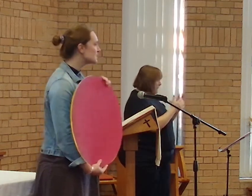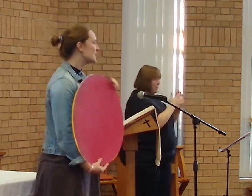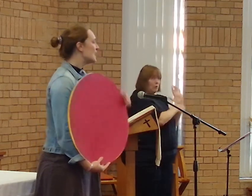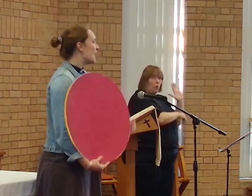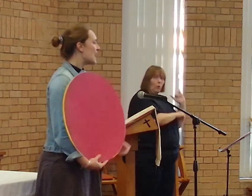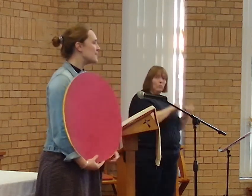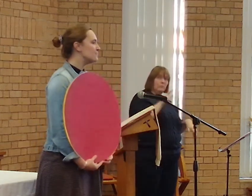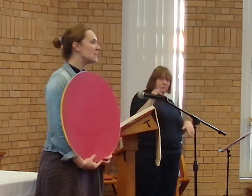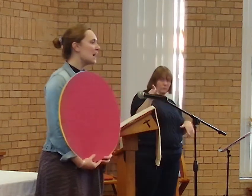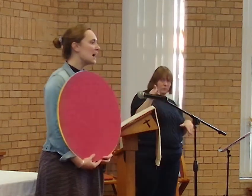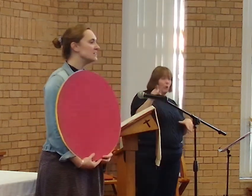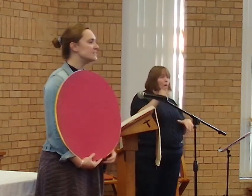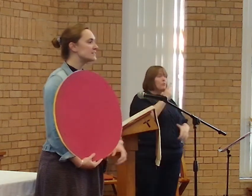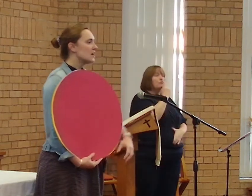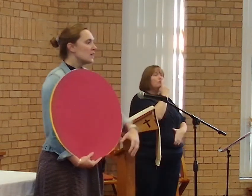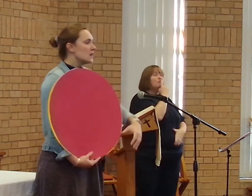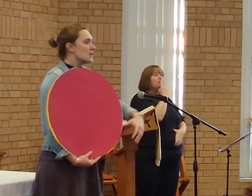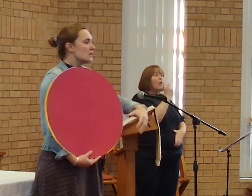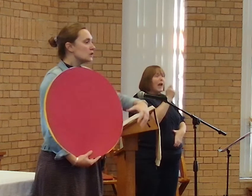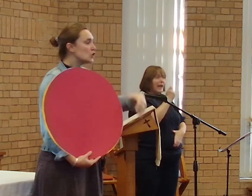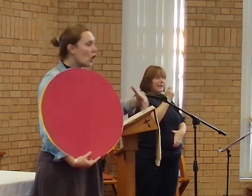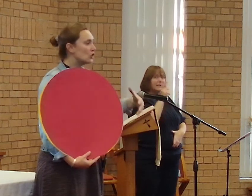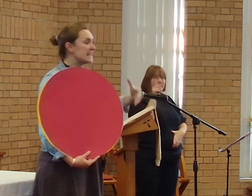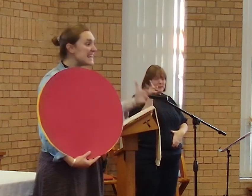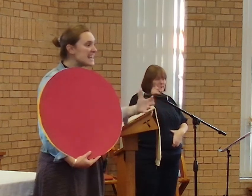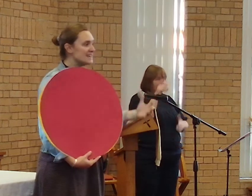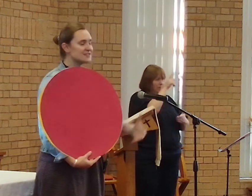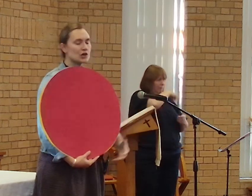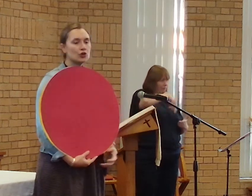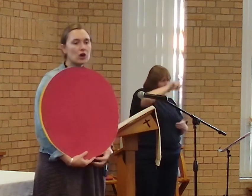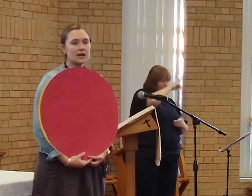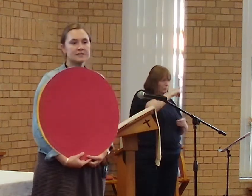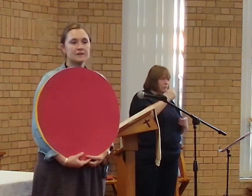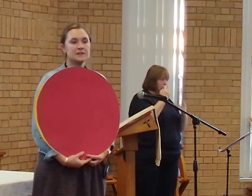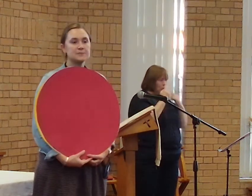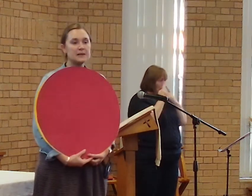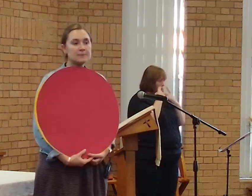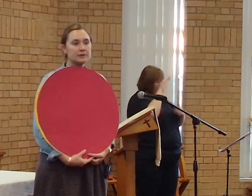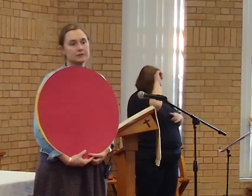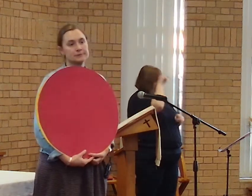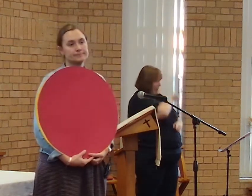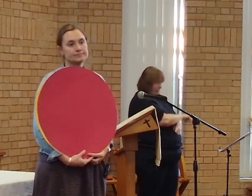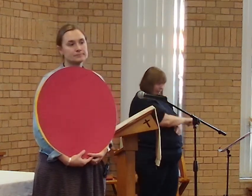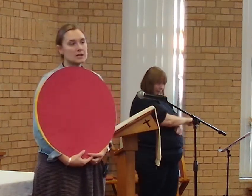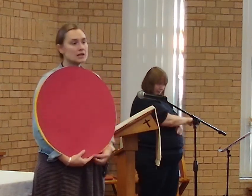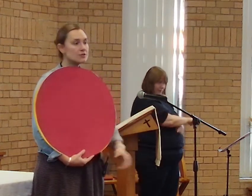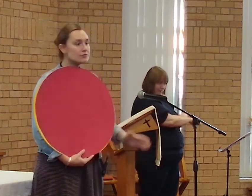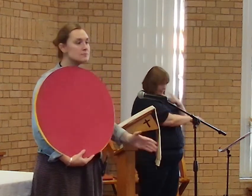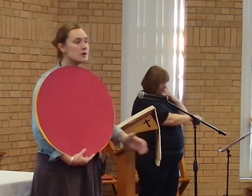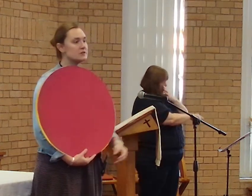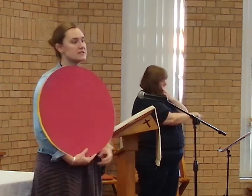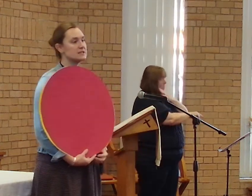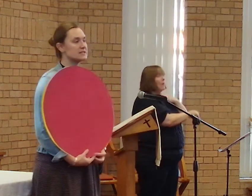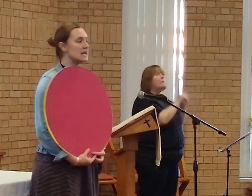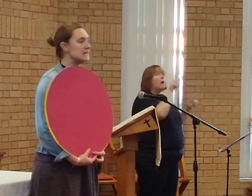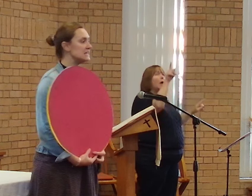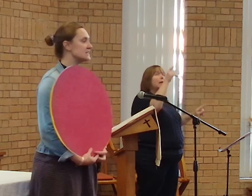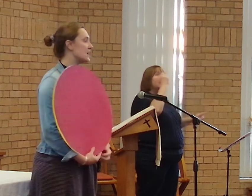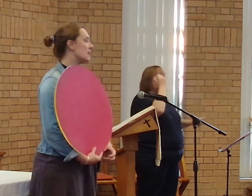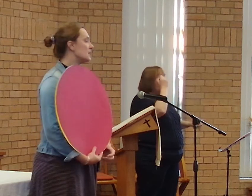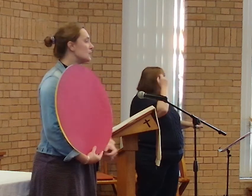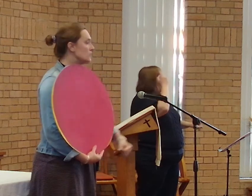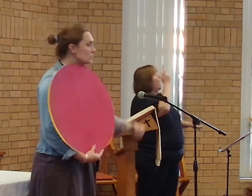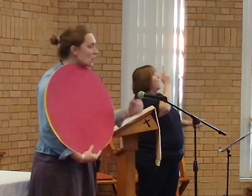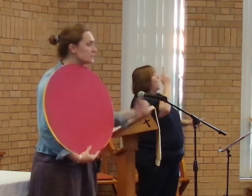here. And God hears the cries of his people, and through Moses, their